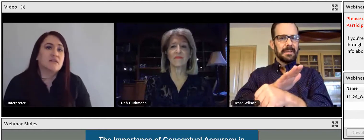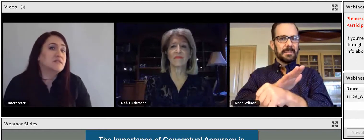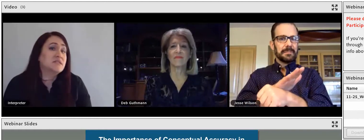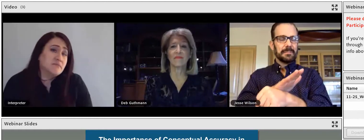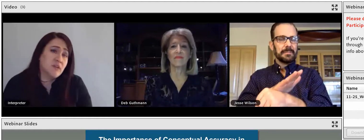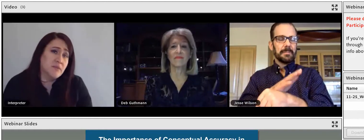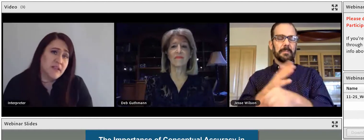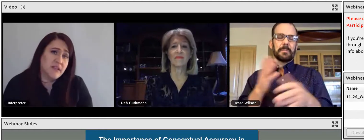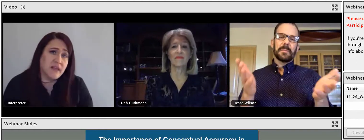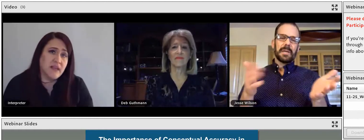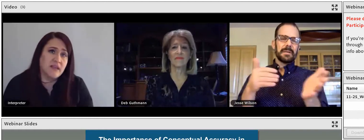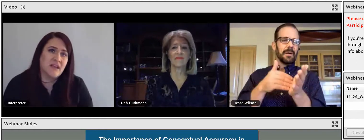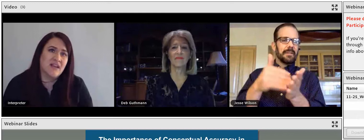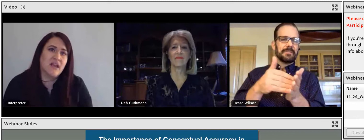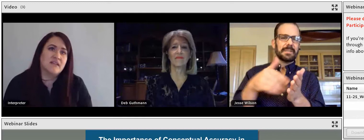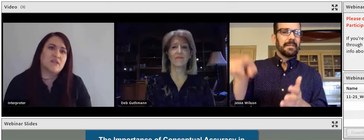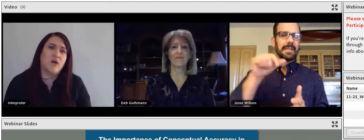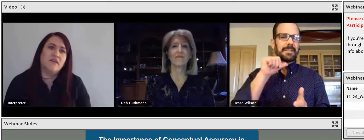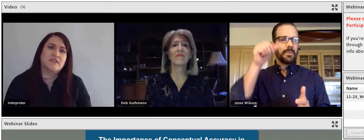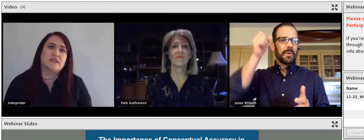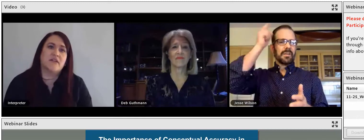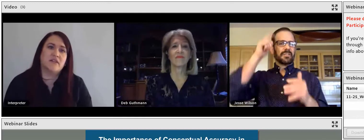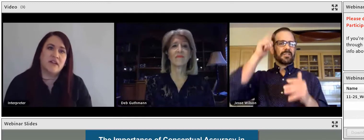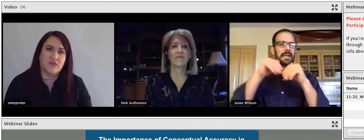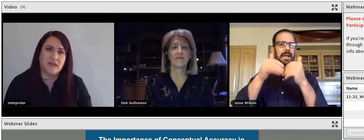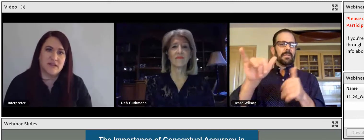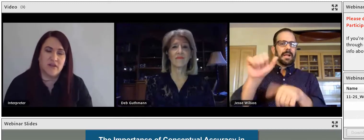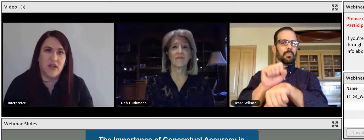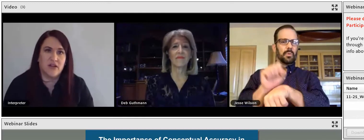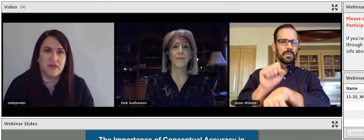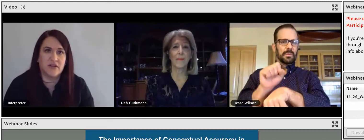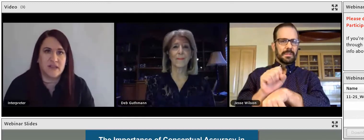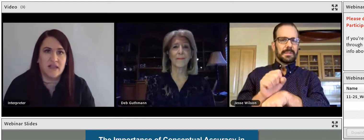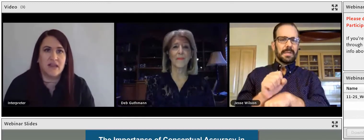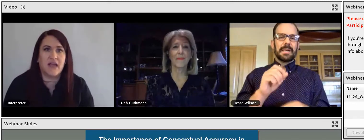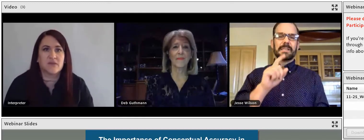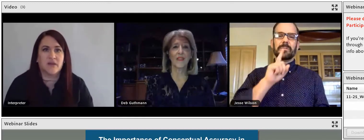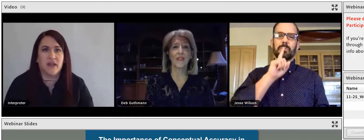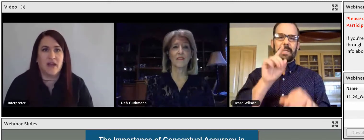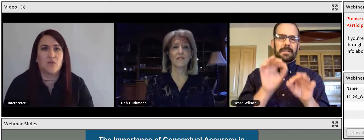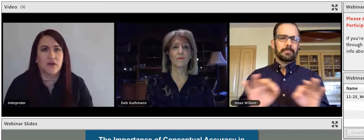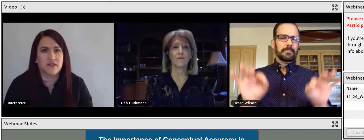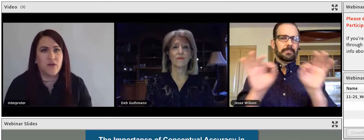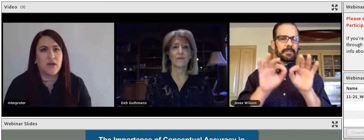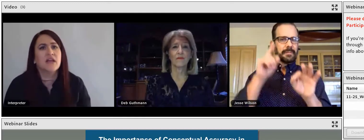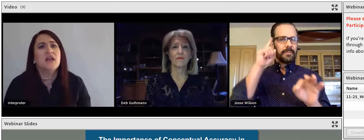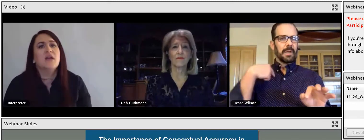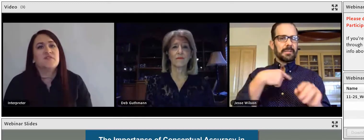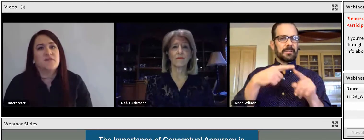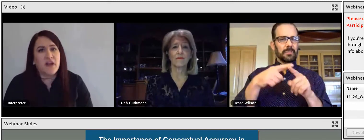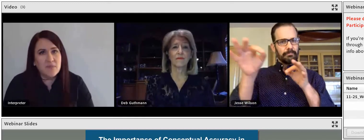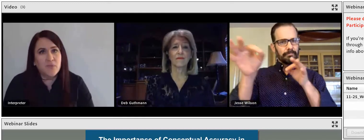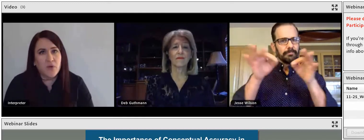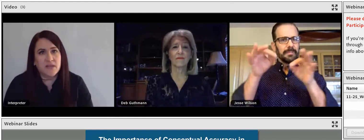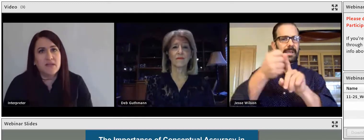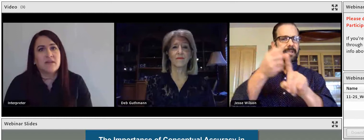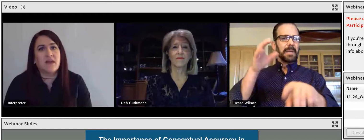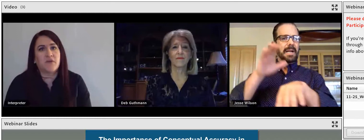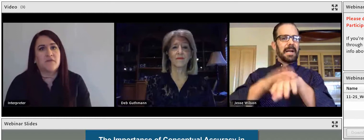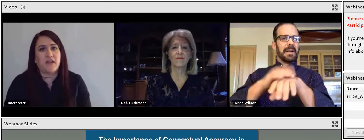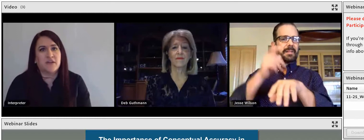can depend on completely. And so often, deaf clients don't necessarily understand that that's really how that works. So it's